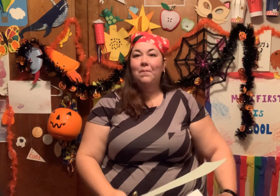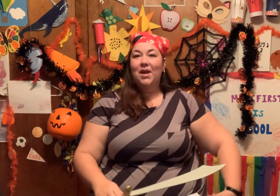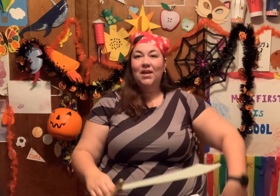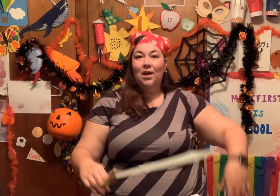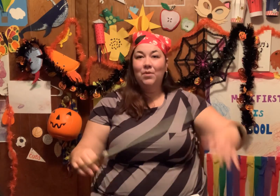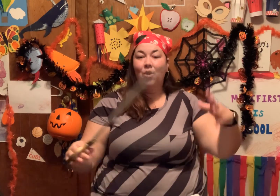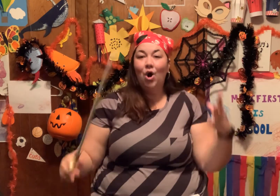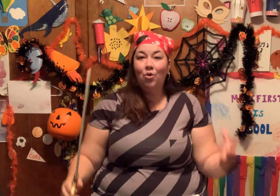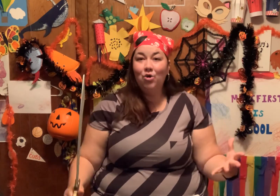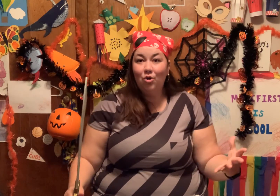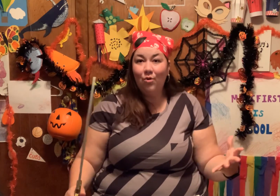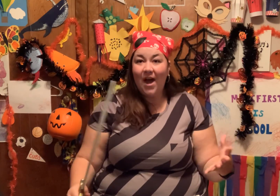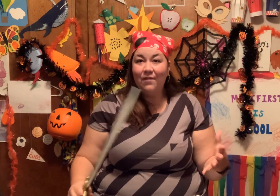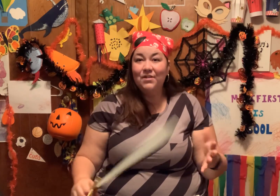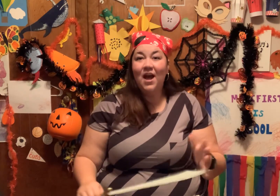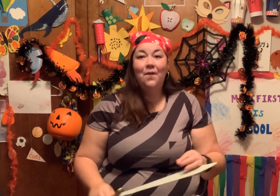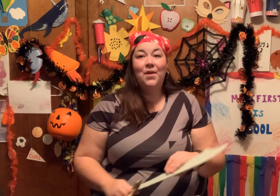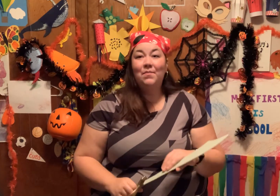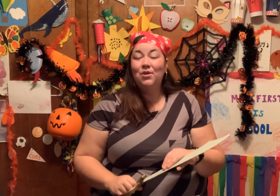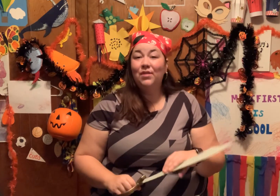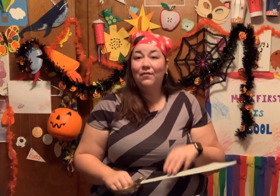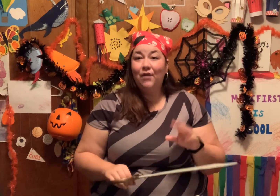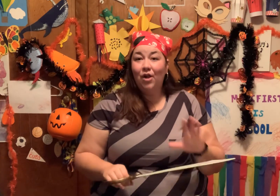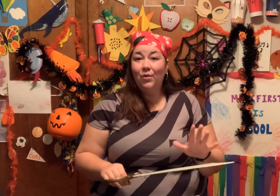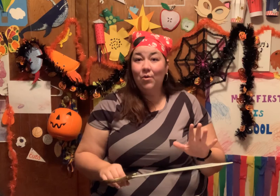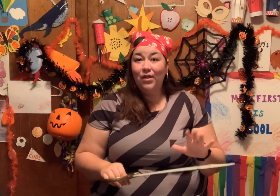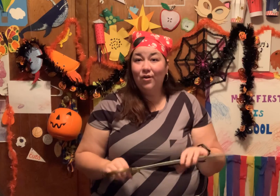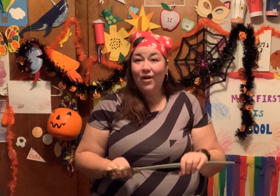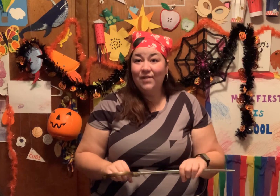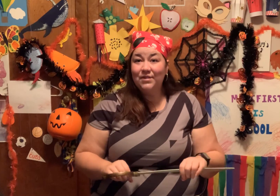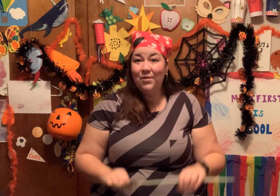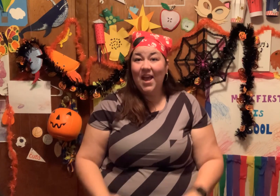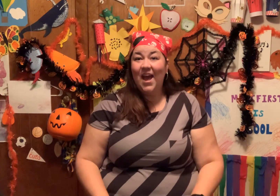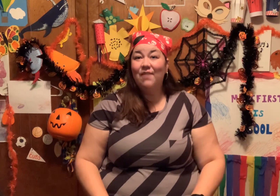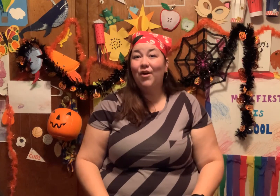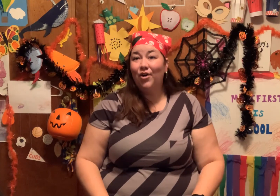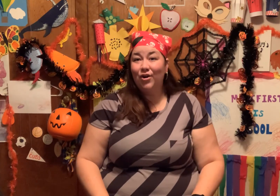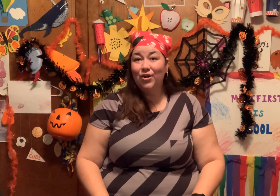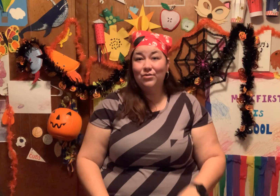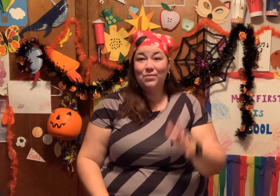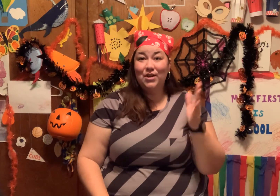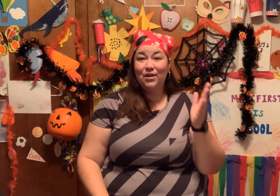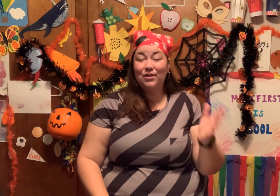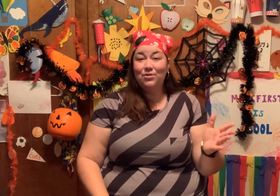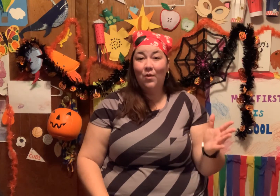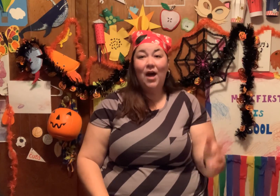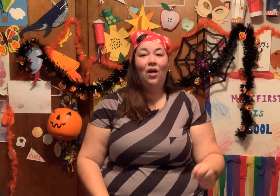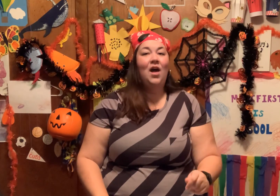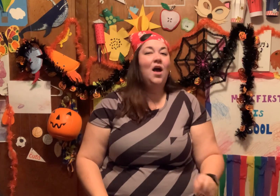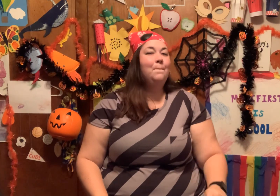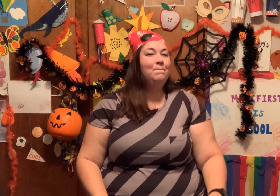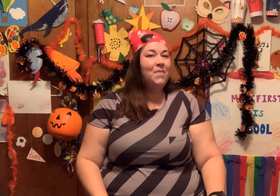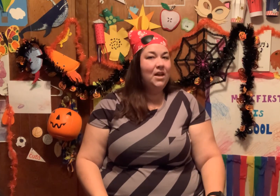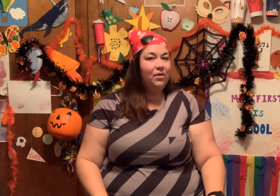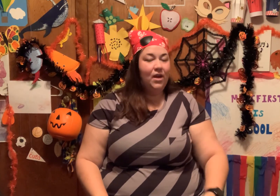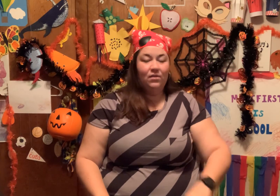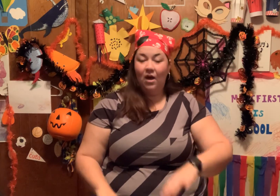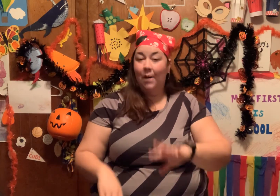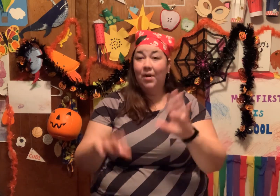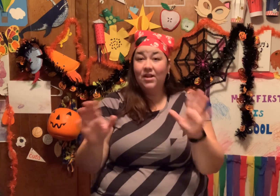making up your own craft. Maybe you like following one of the crafts that we have on our YouTube channel as well. Many things. A puzzle